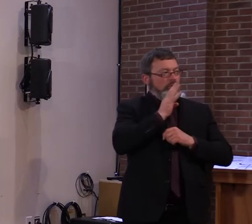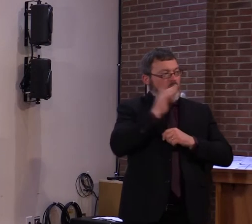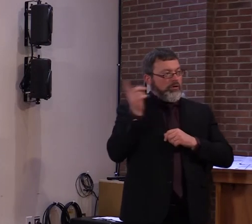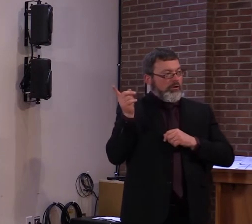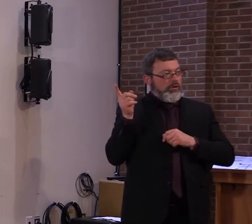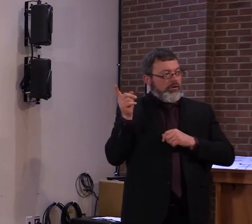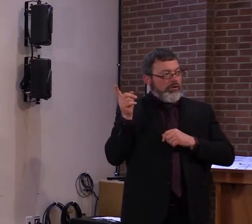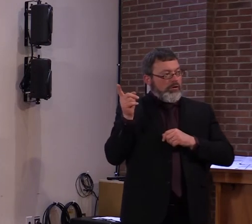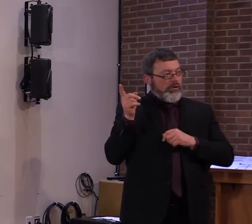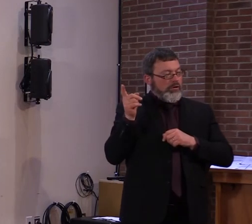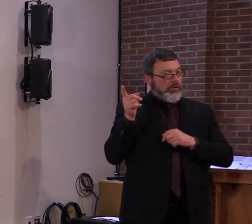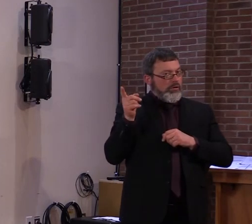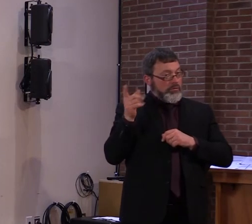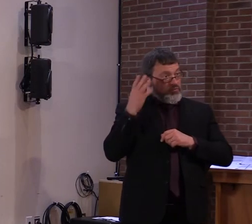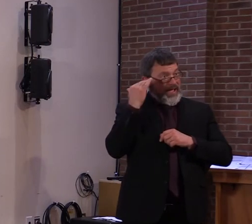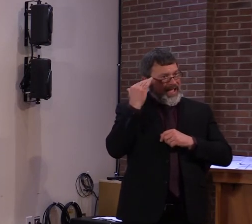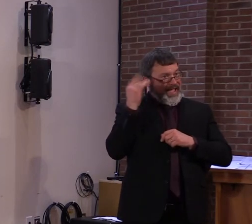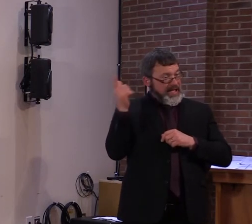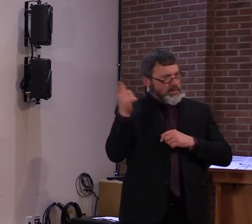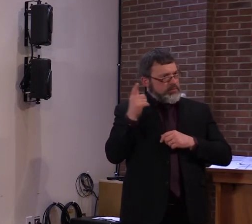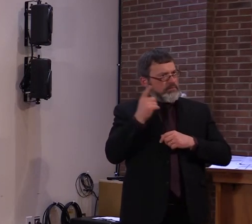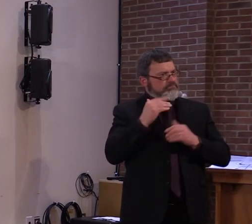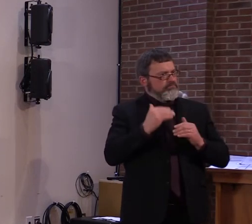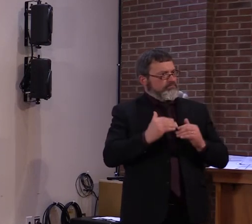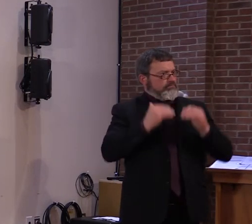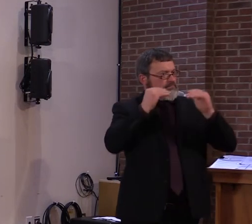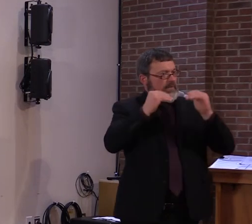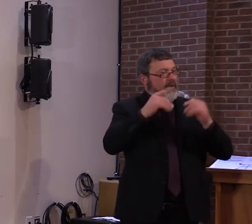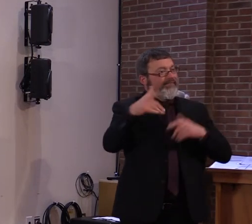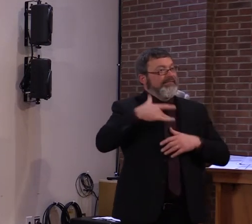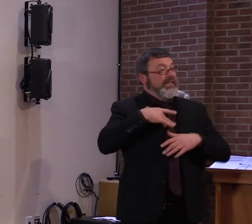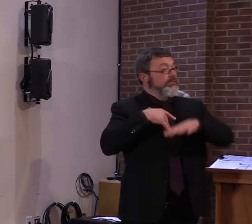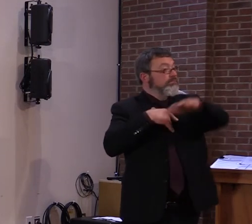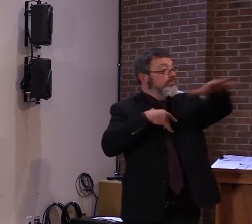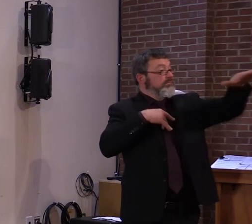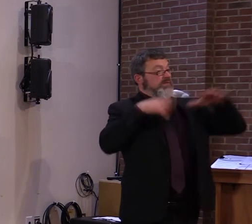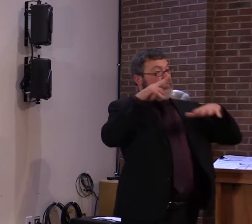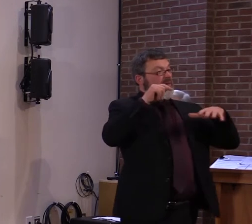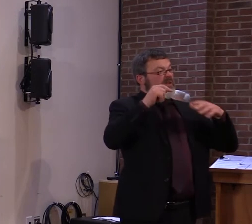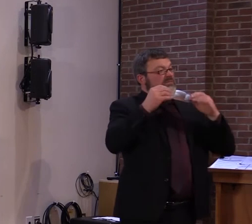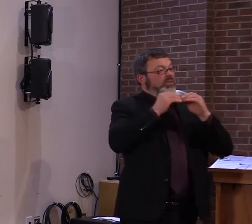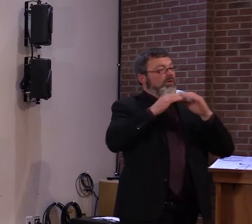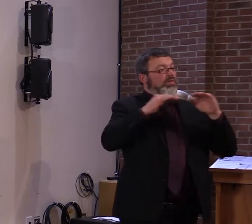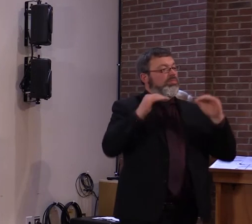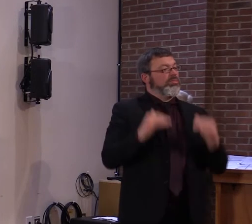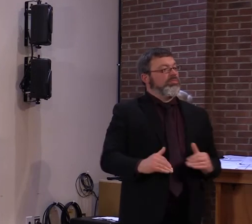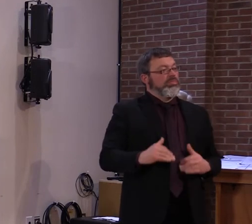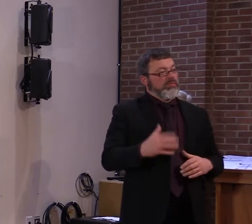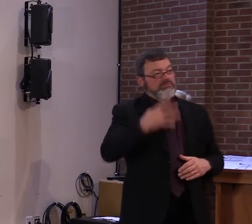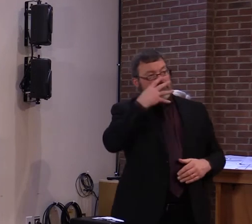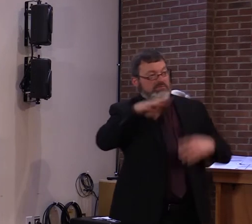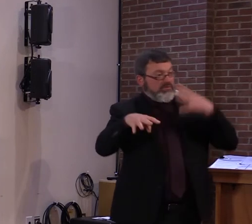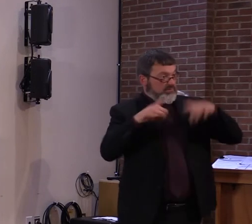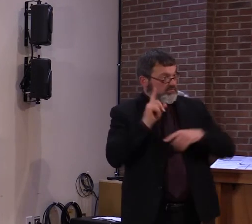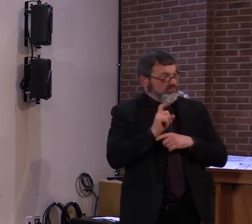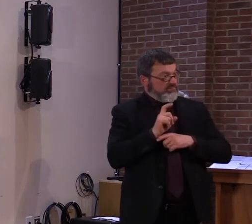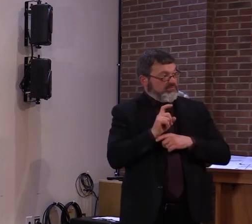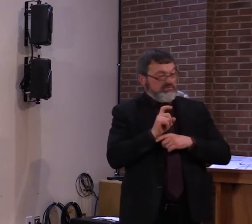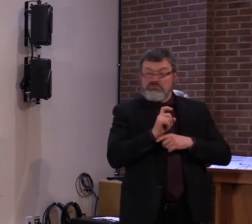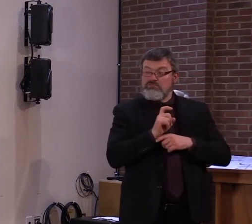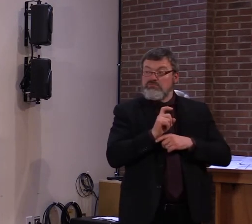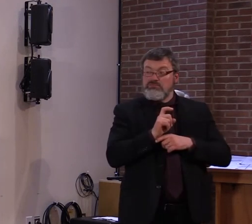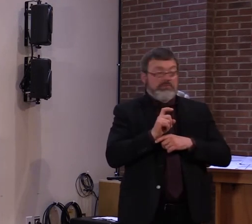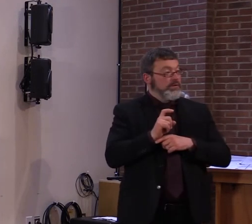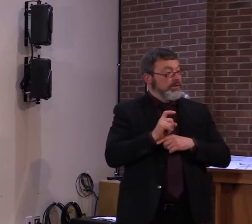if so, what other ways besides these press conferences are you trying to reach out to tell people who might be who might not